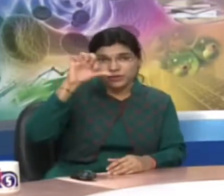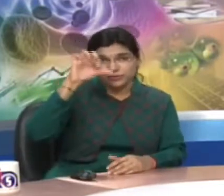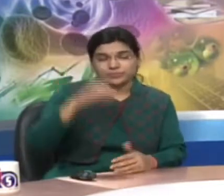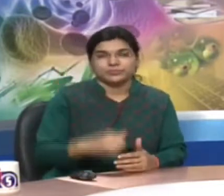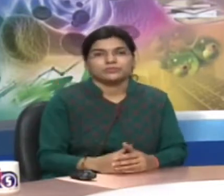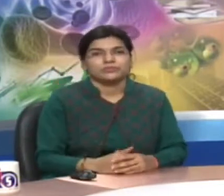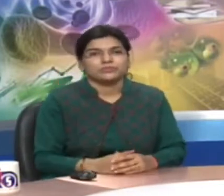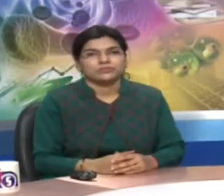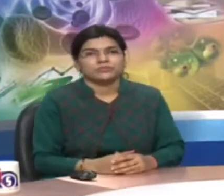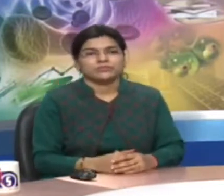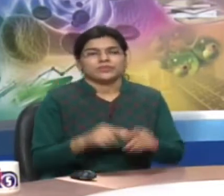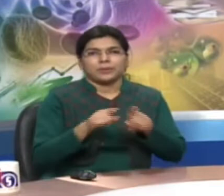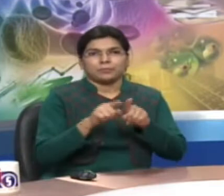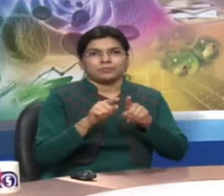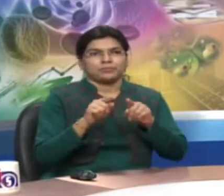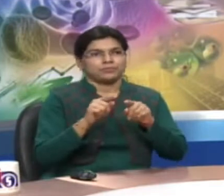Ninth word is